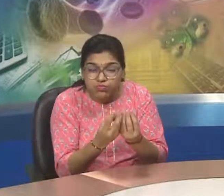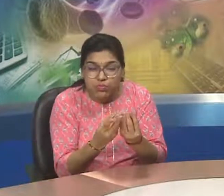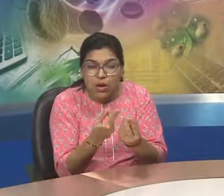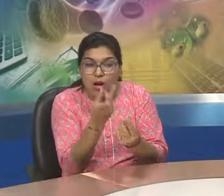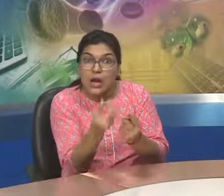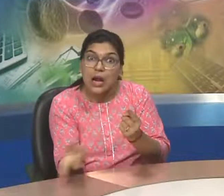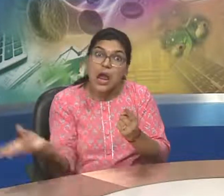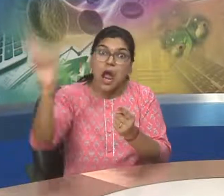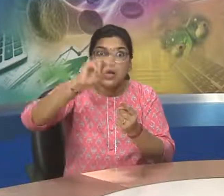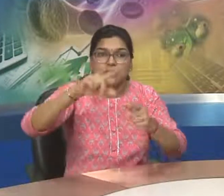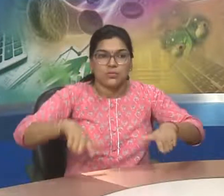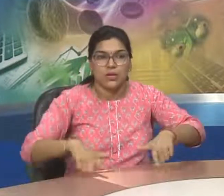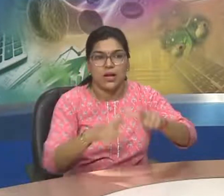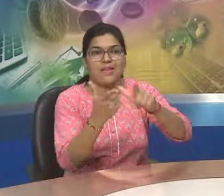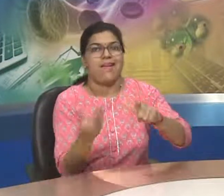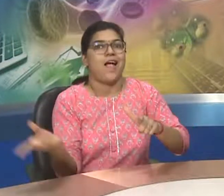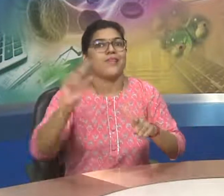reuse by the